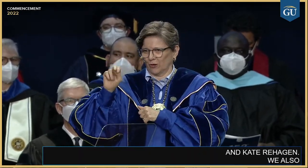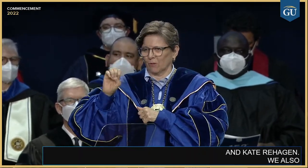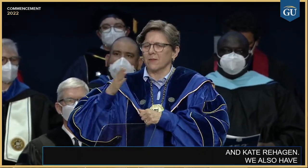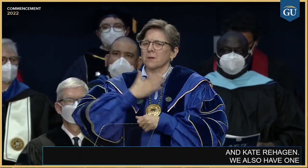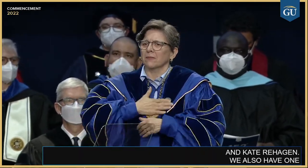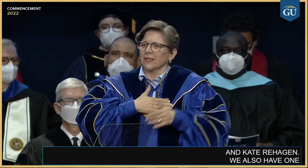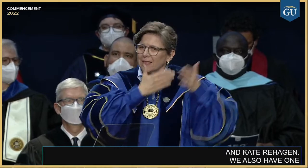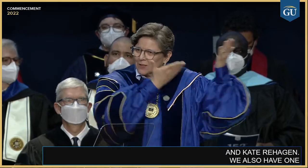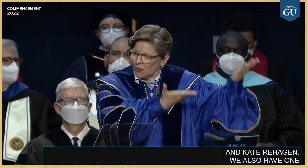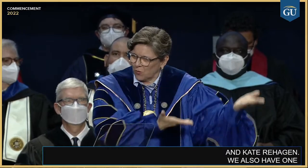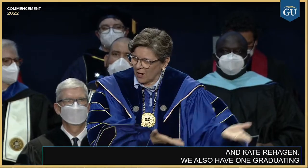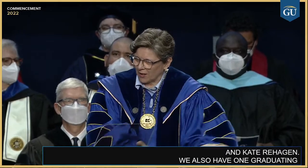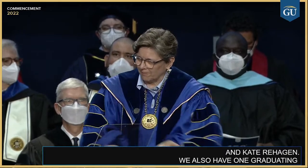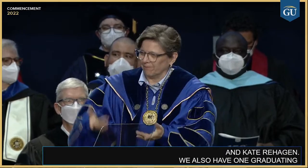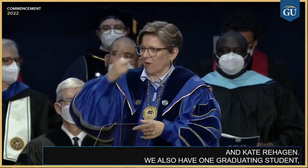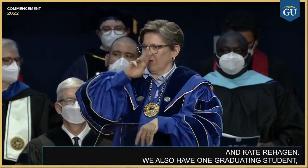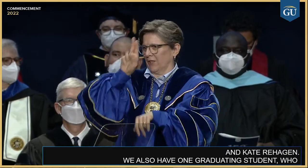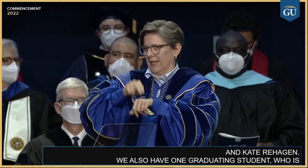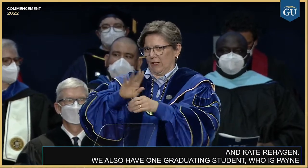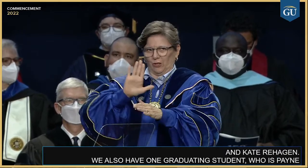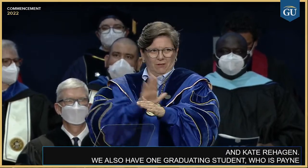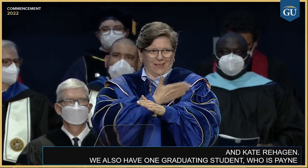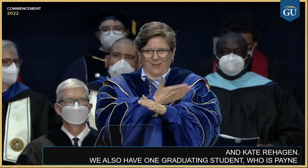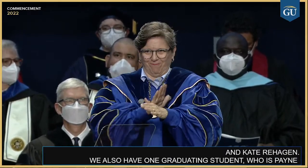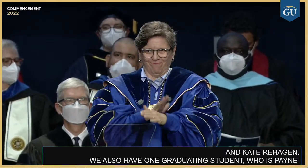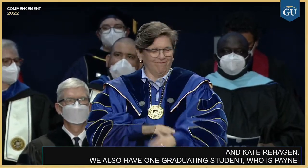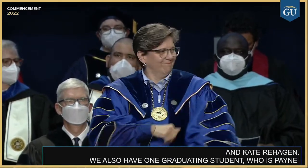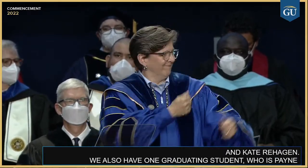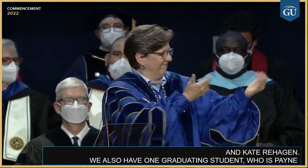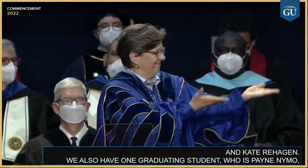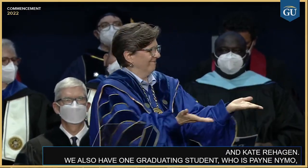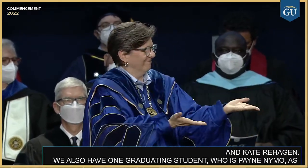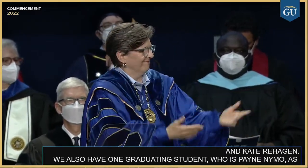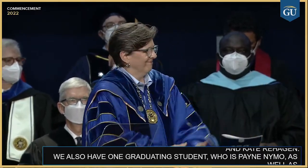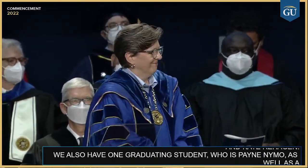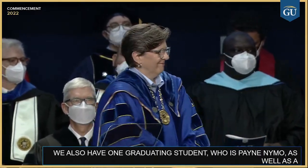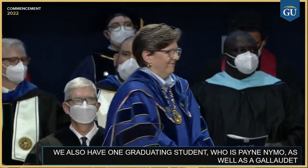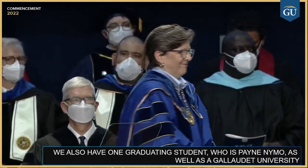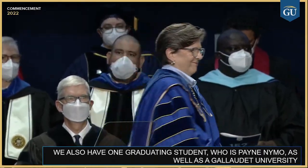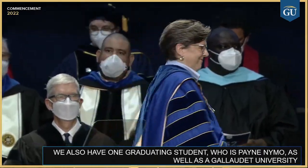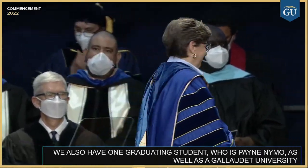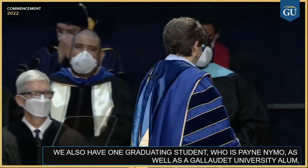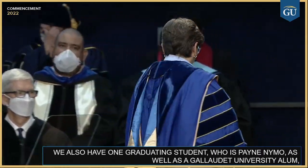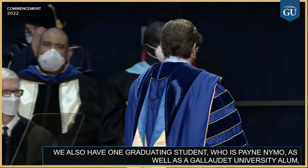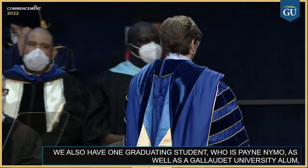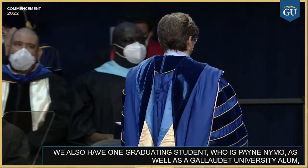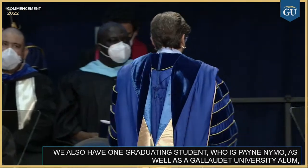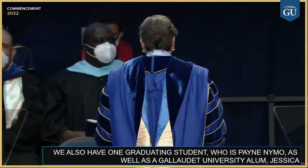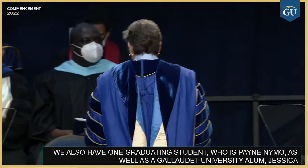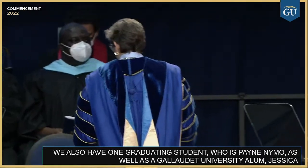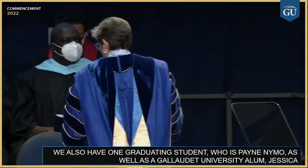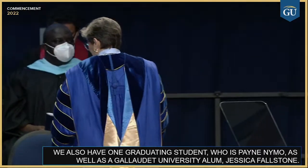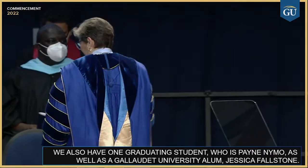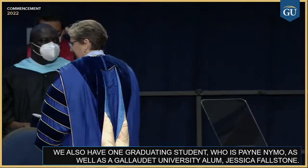alum, Jessica Fallstone. We welcome our team up for the national anthem.